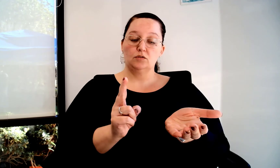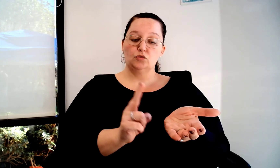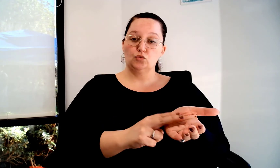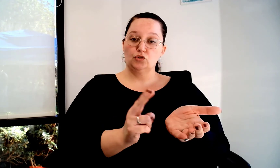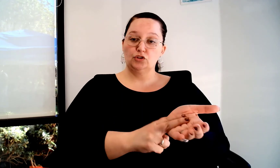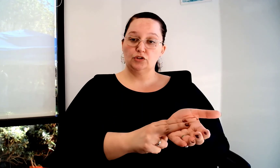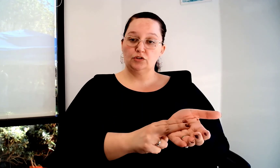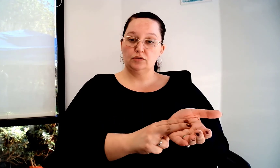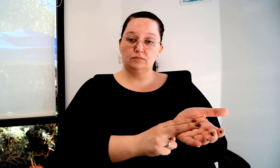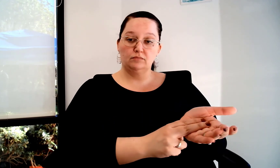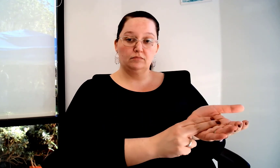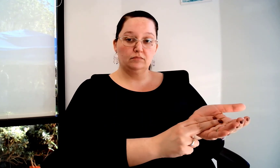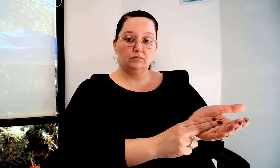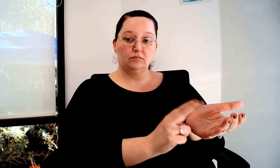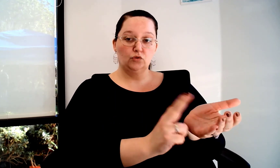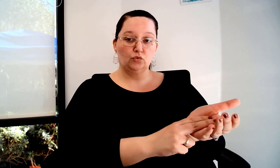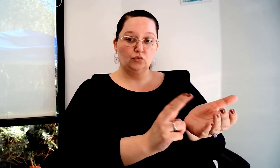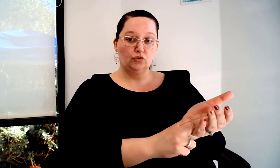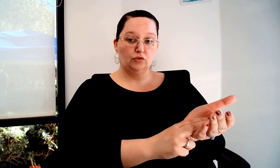You can also sign sushi.